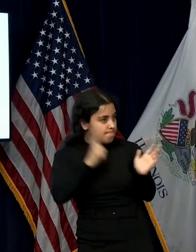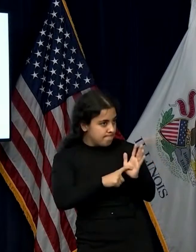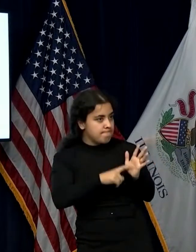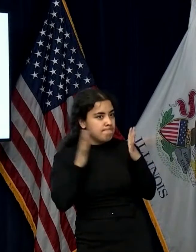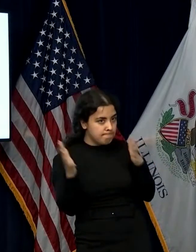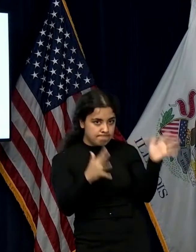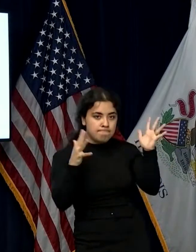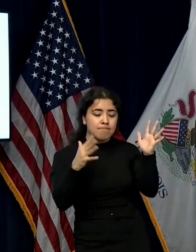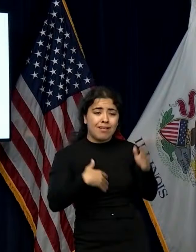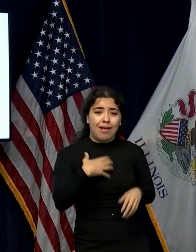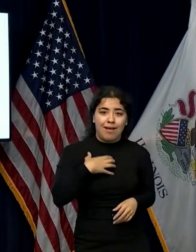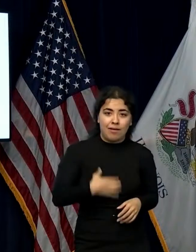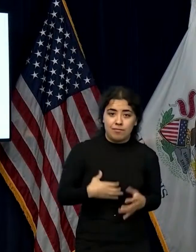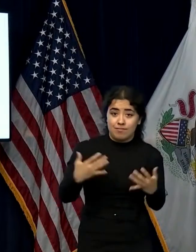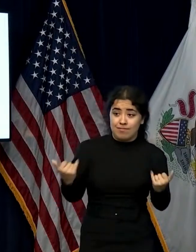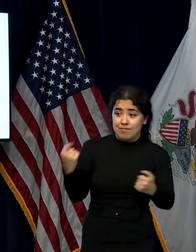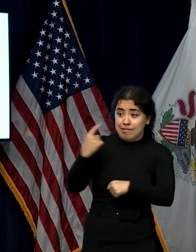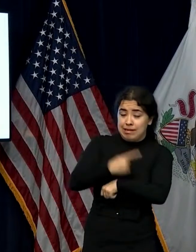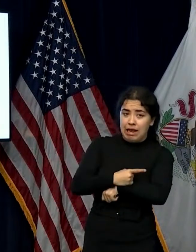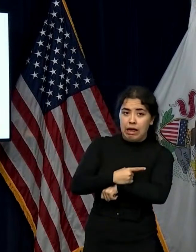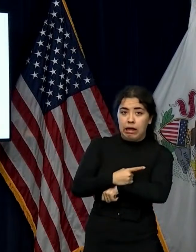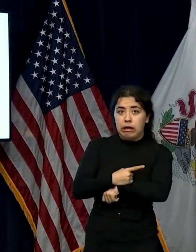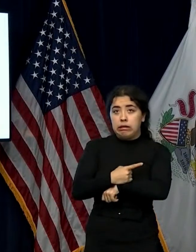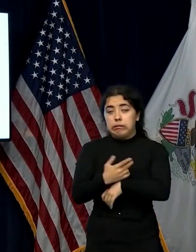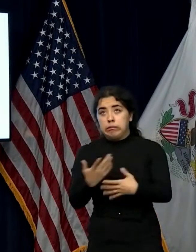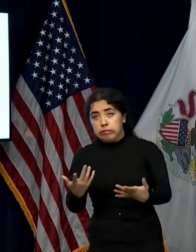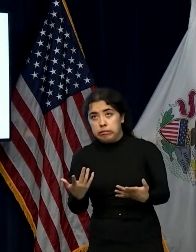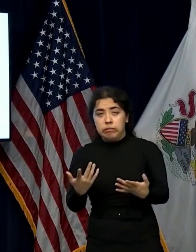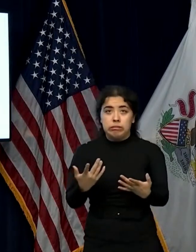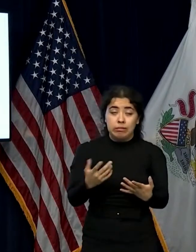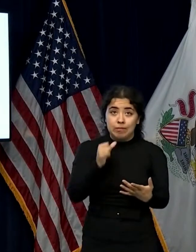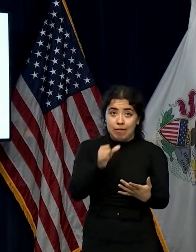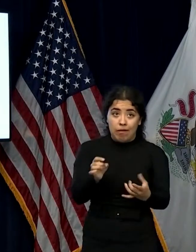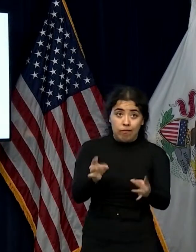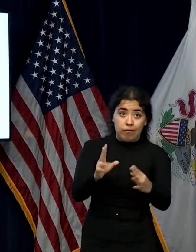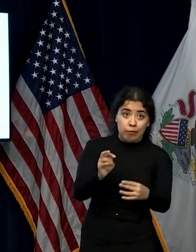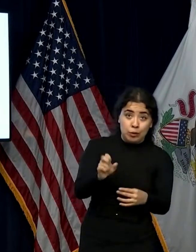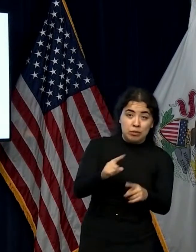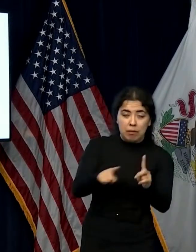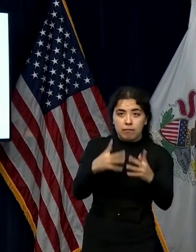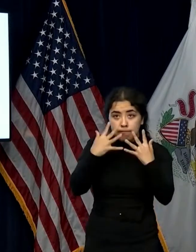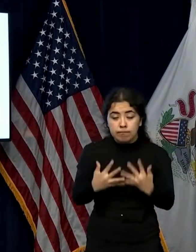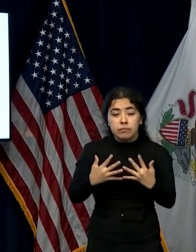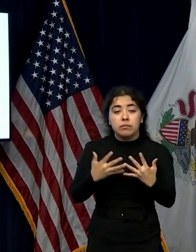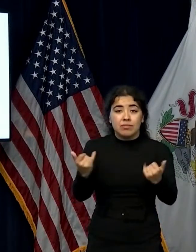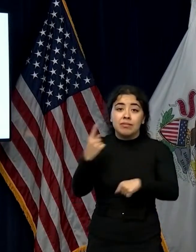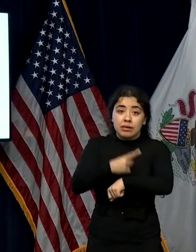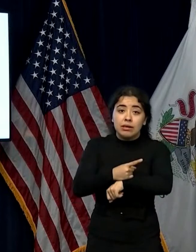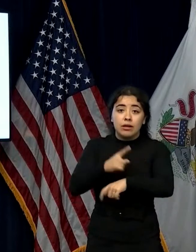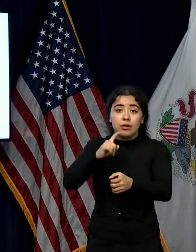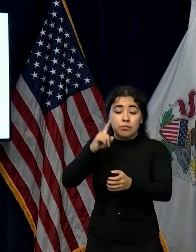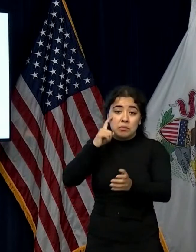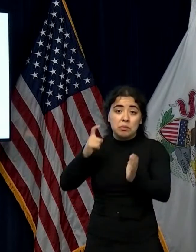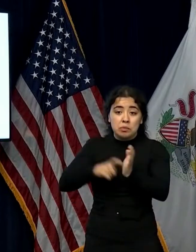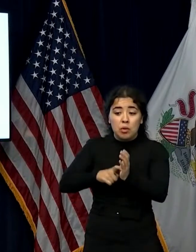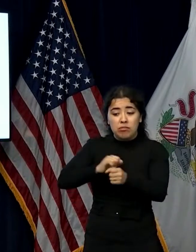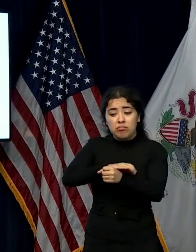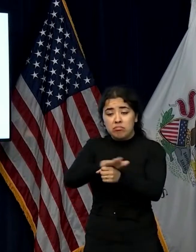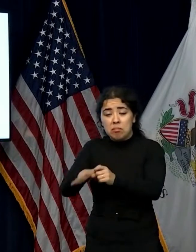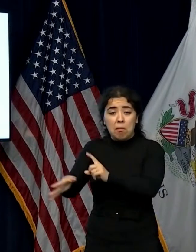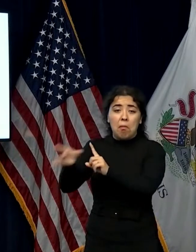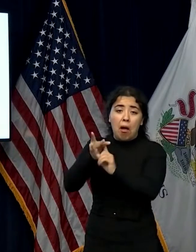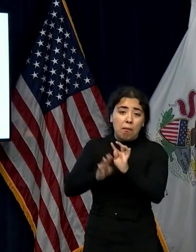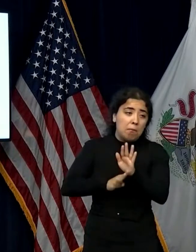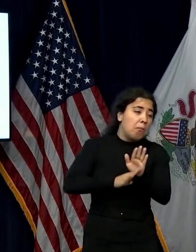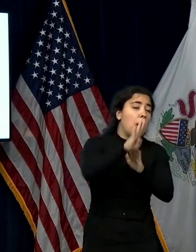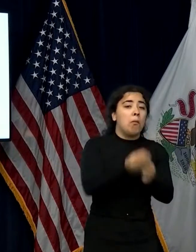circumstances were more favorable, and it's not news to anyone. We are seeing an increase in COVID-19 cases, and